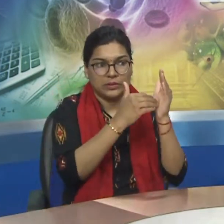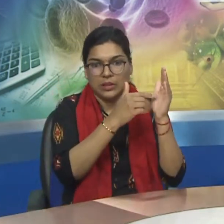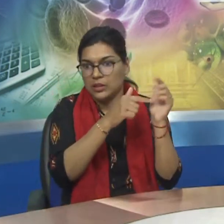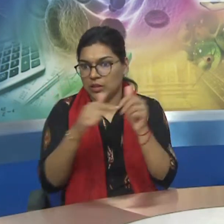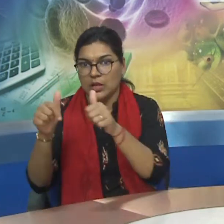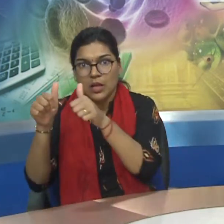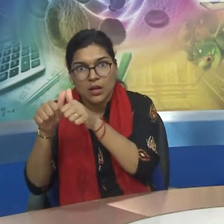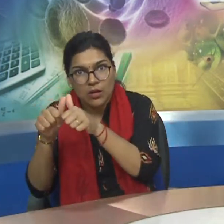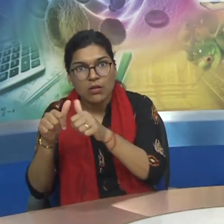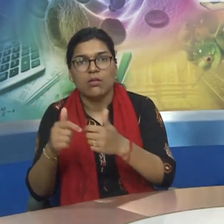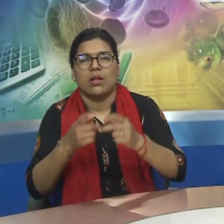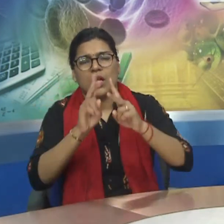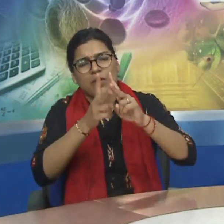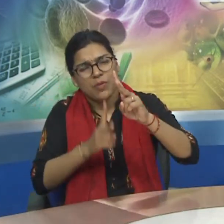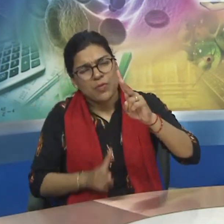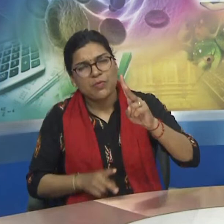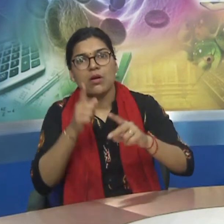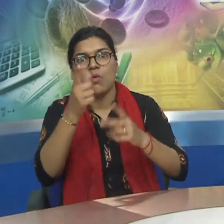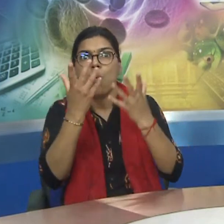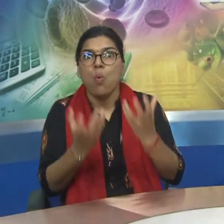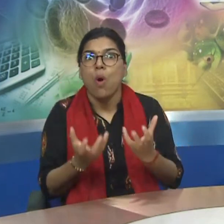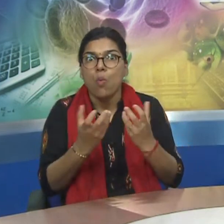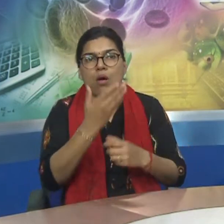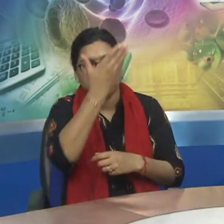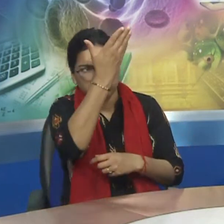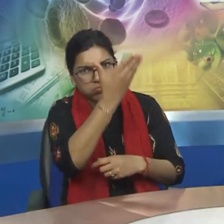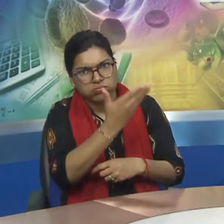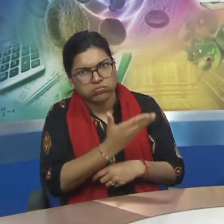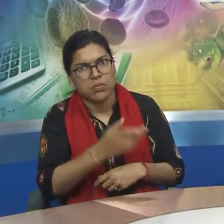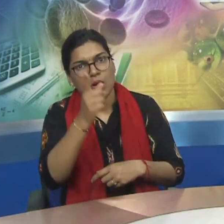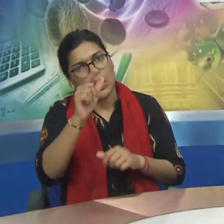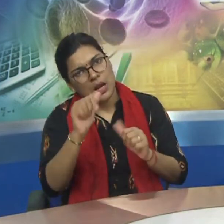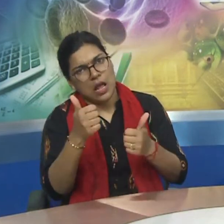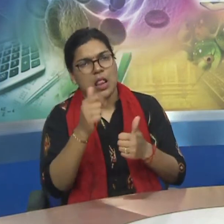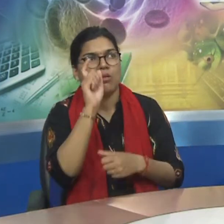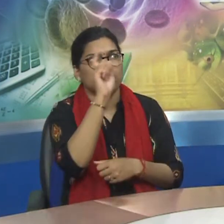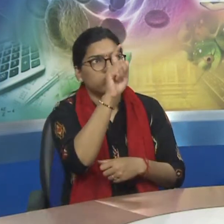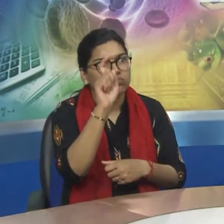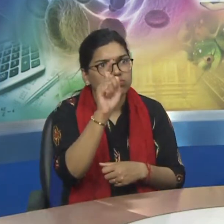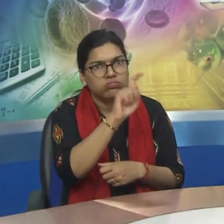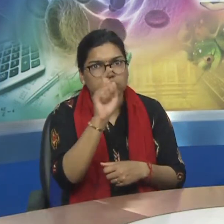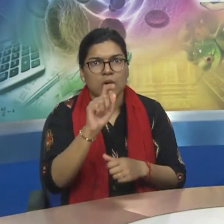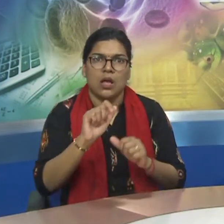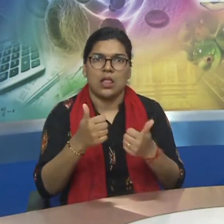convenience or need. You can also put your content in alphabetically order